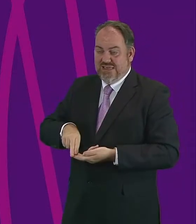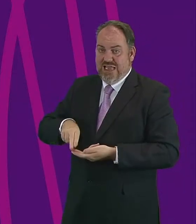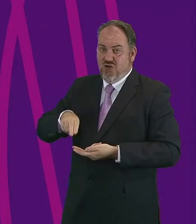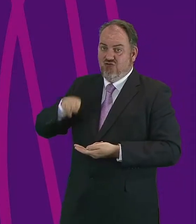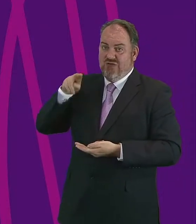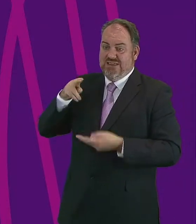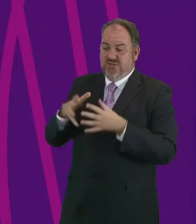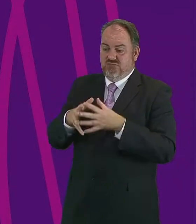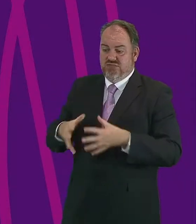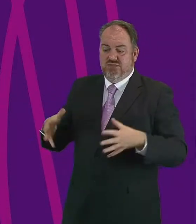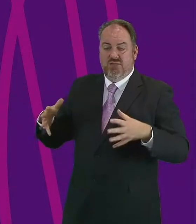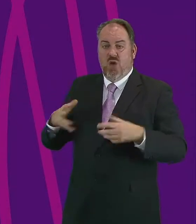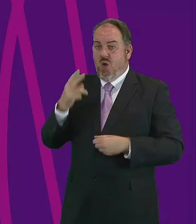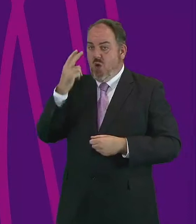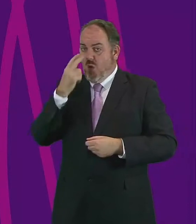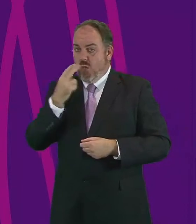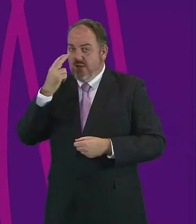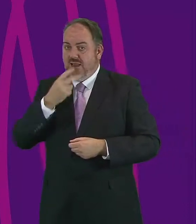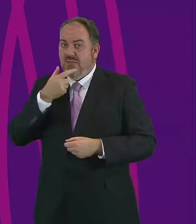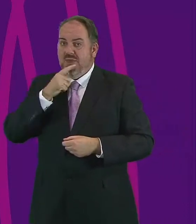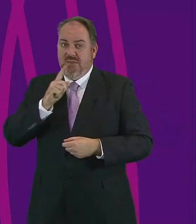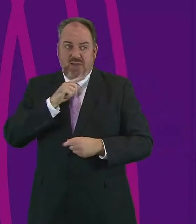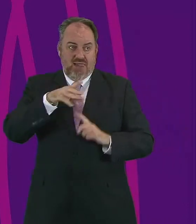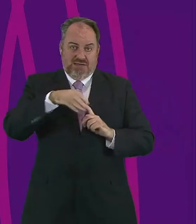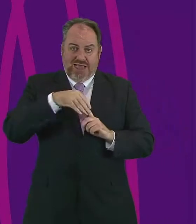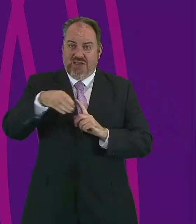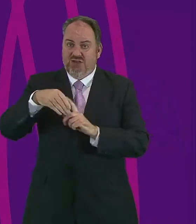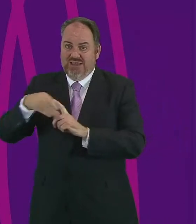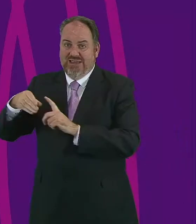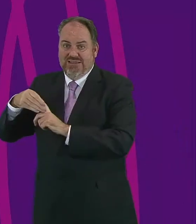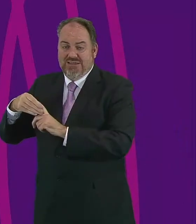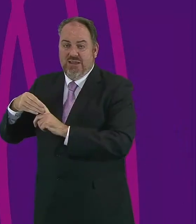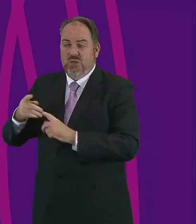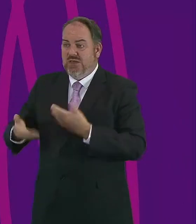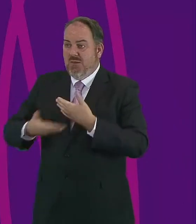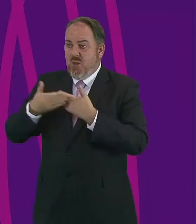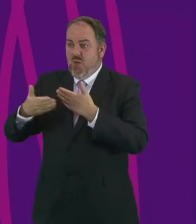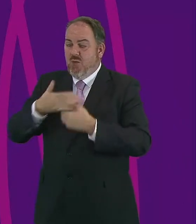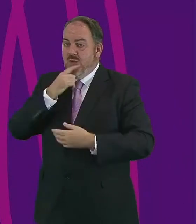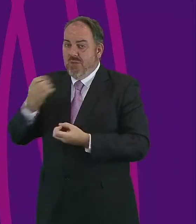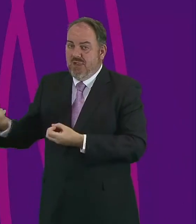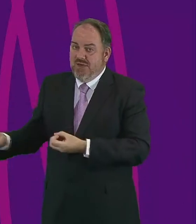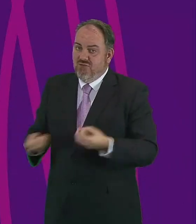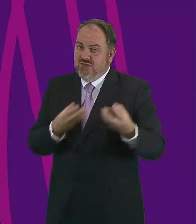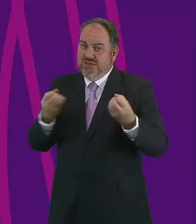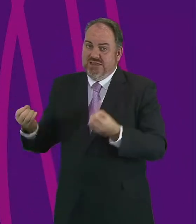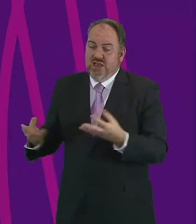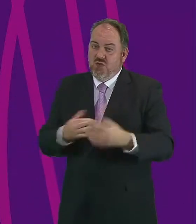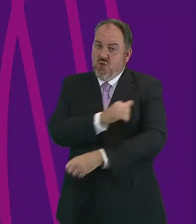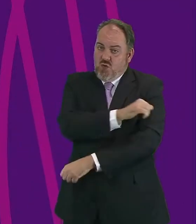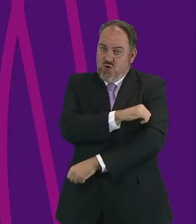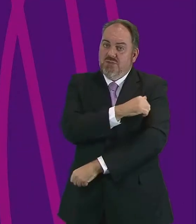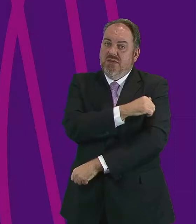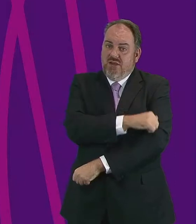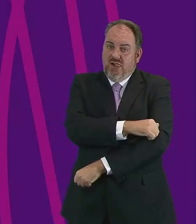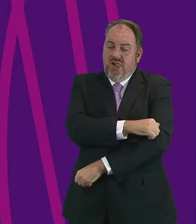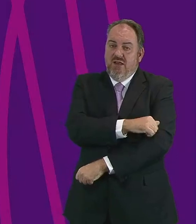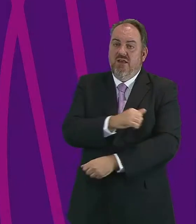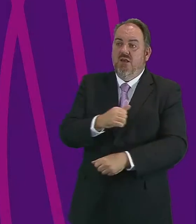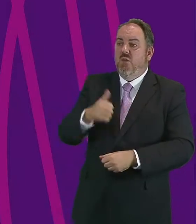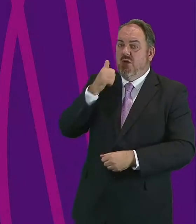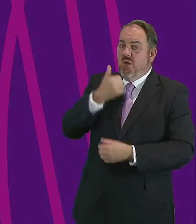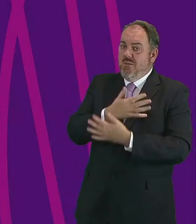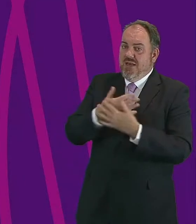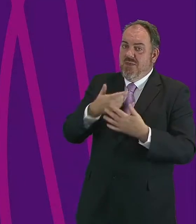spread into older age groups. There is obviously, from today's figures, an increase in hospitalisation. There's an increase in people going into